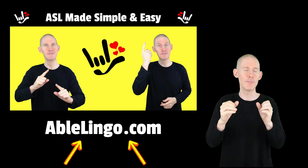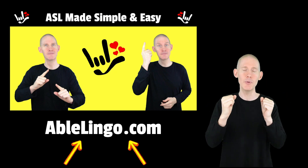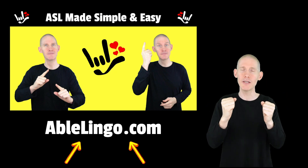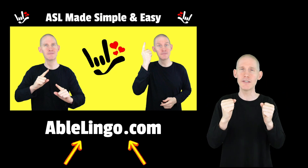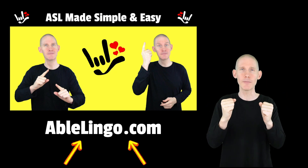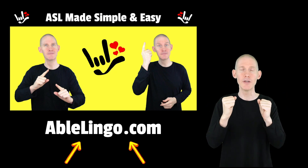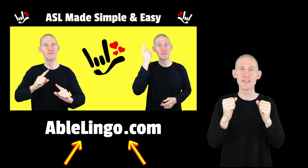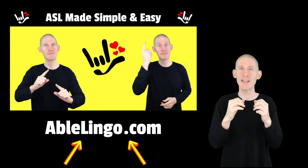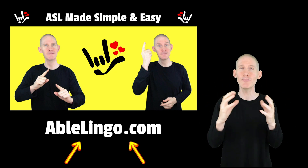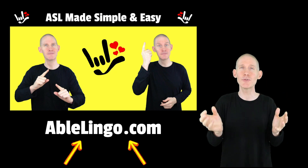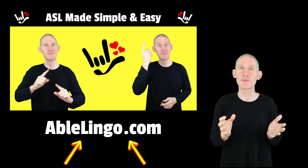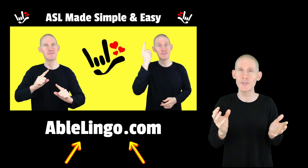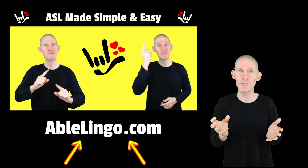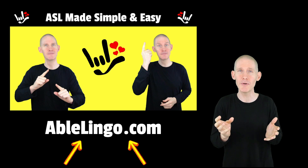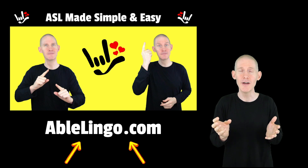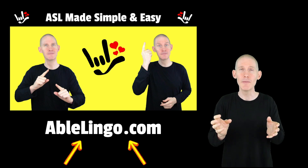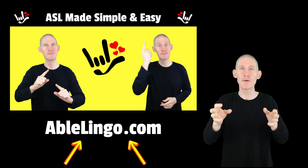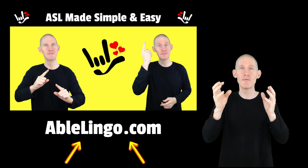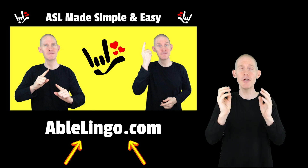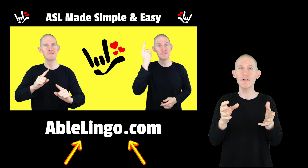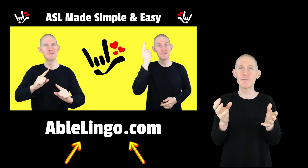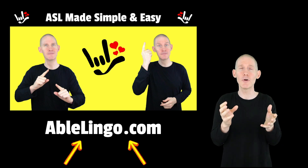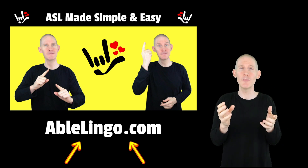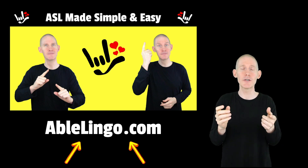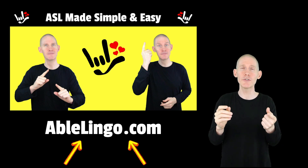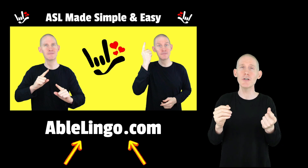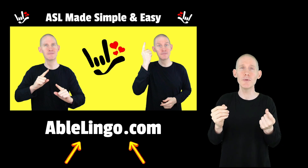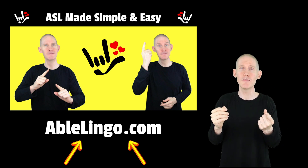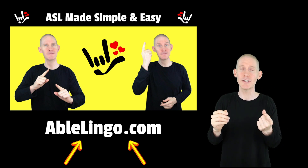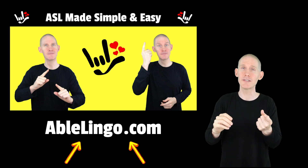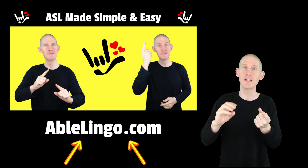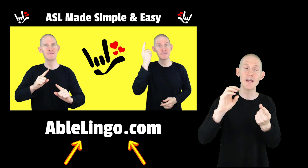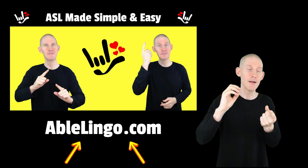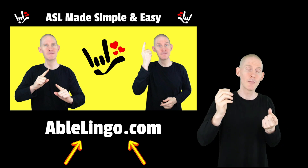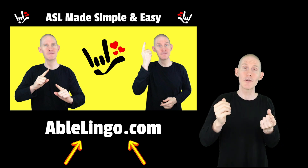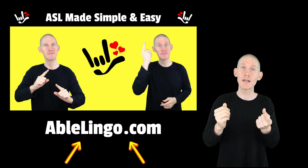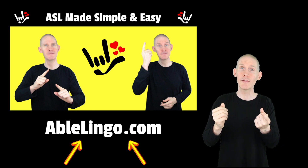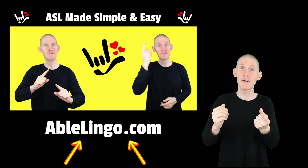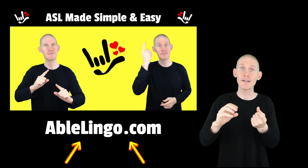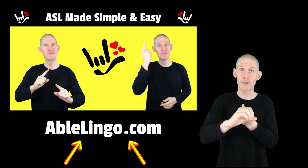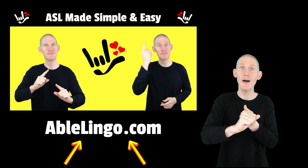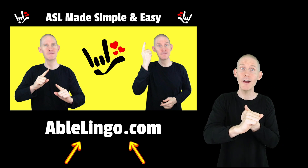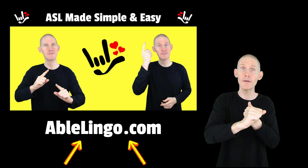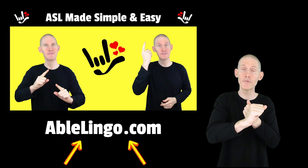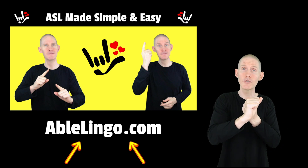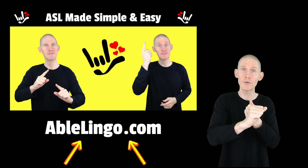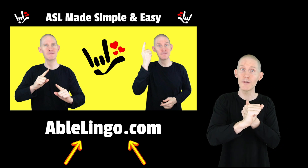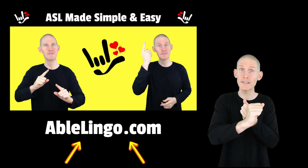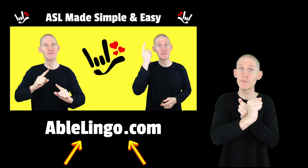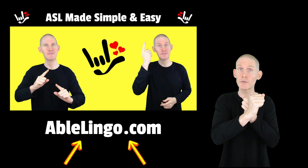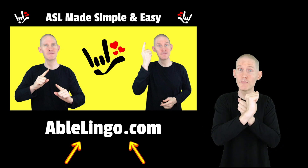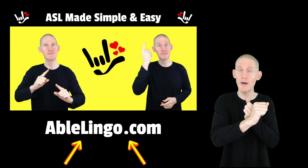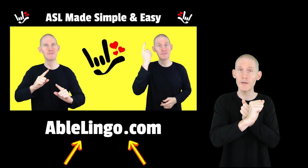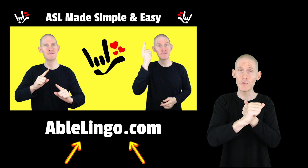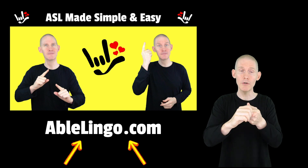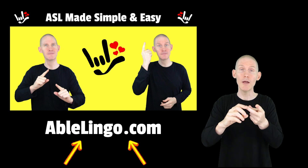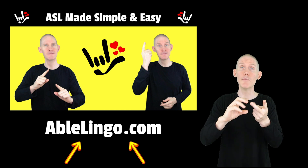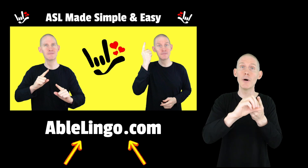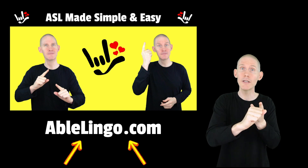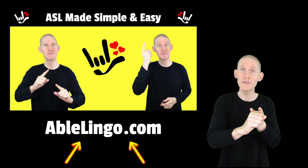Big tip. Sounds so simple, but very important because you're going to be investing more likely than not time for sure. That's the most valuable. Money as